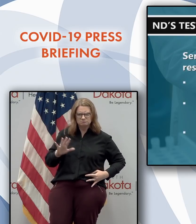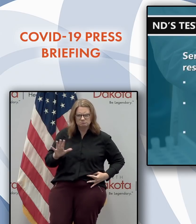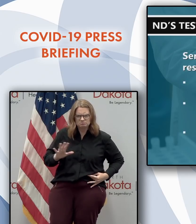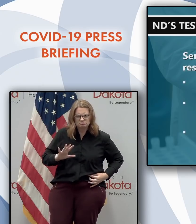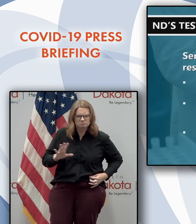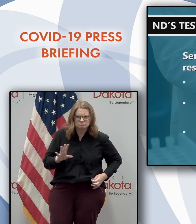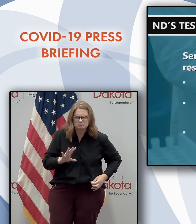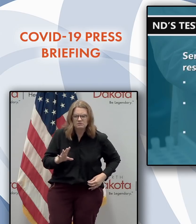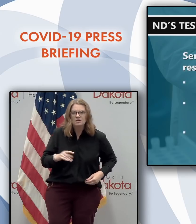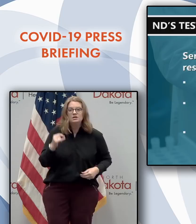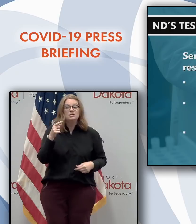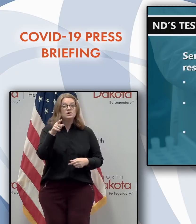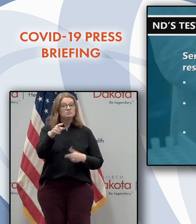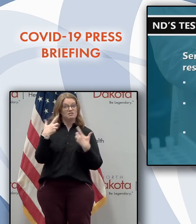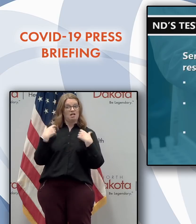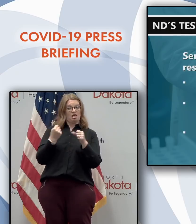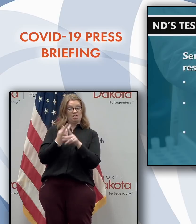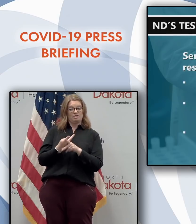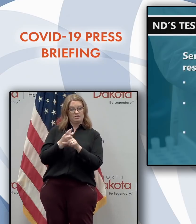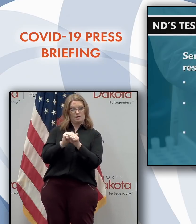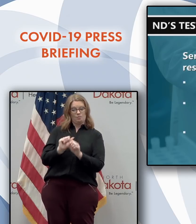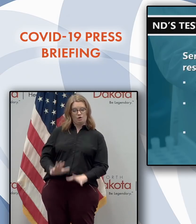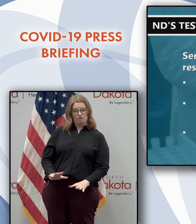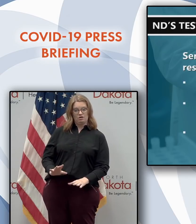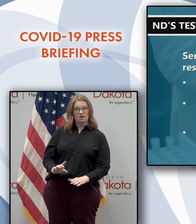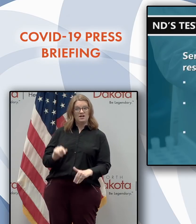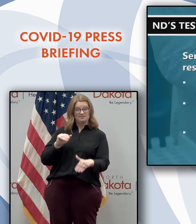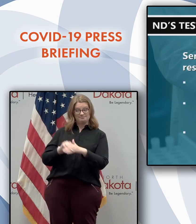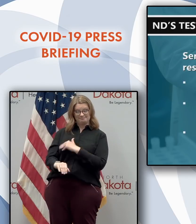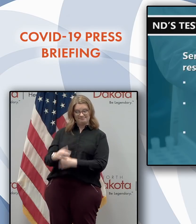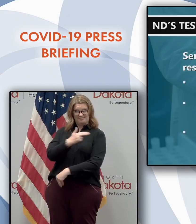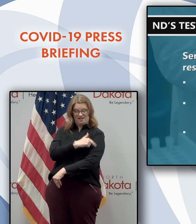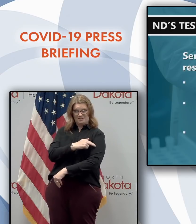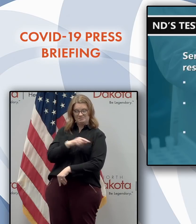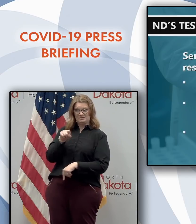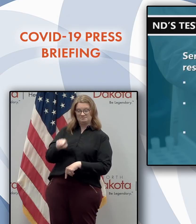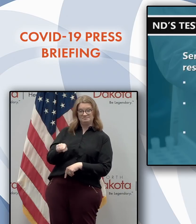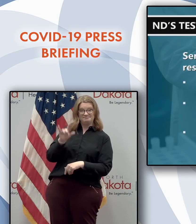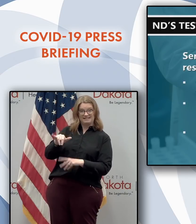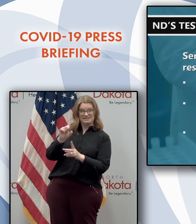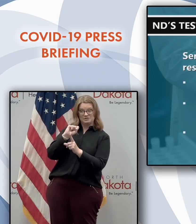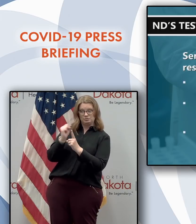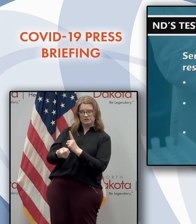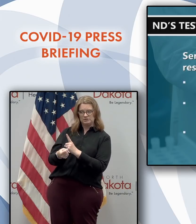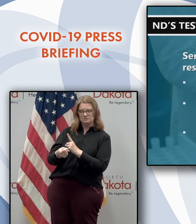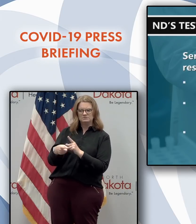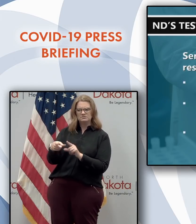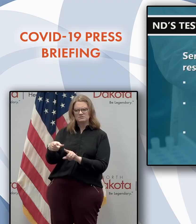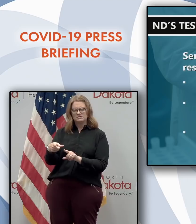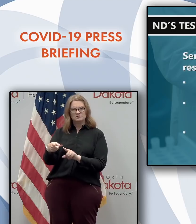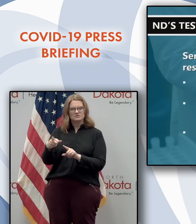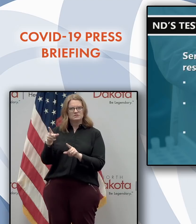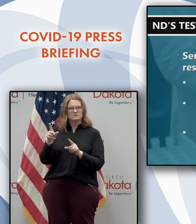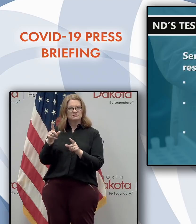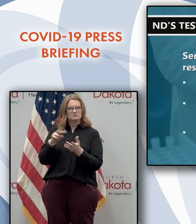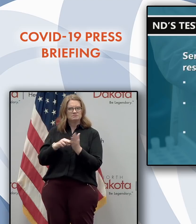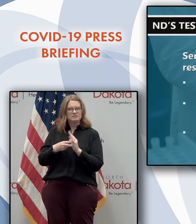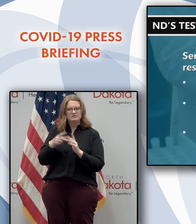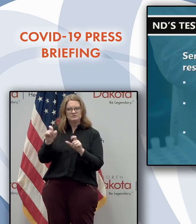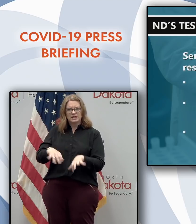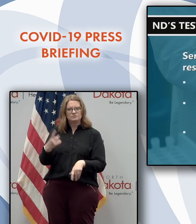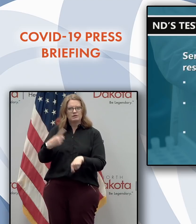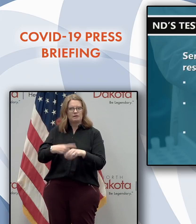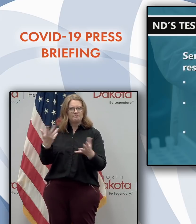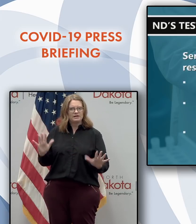high-risk situation, then you need to be tested multiple times over the course of